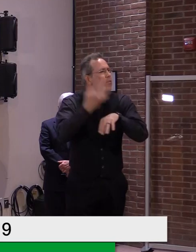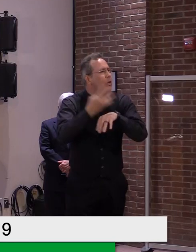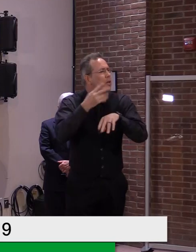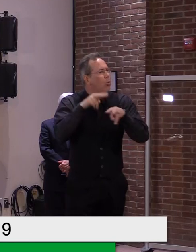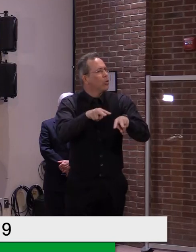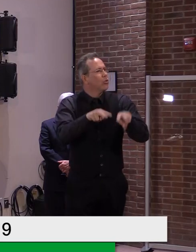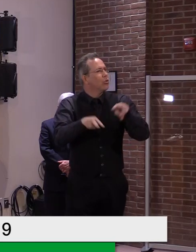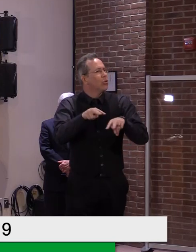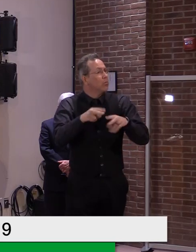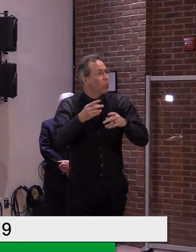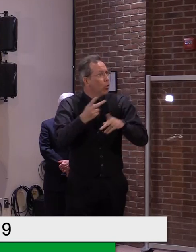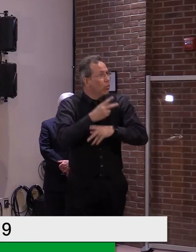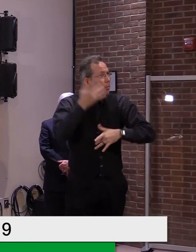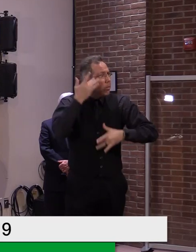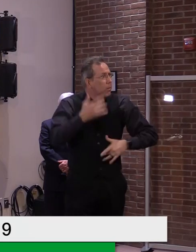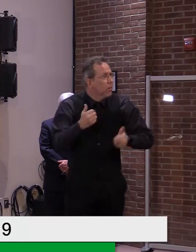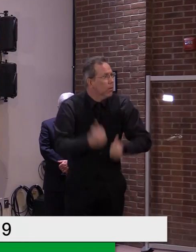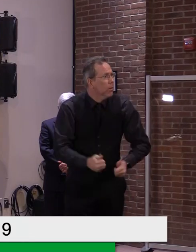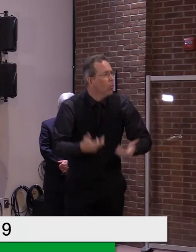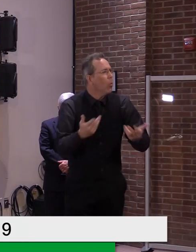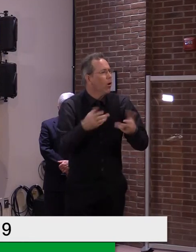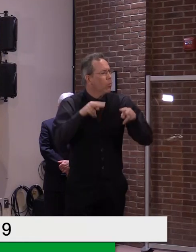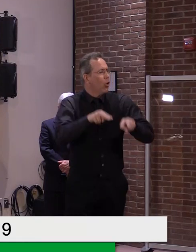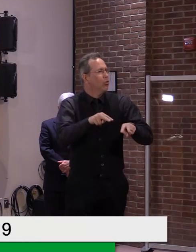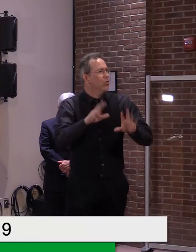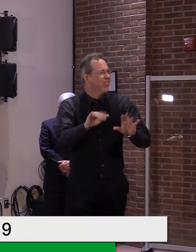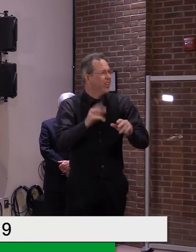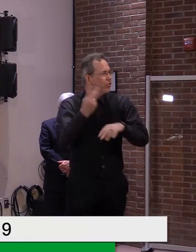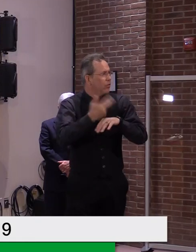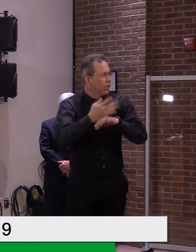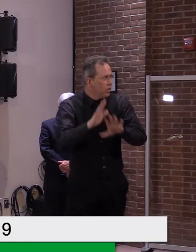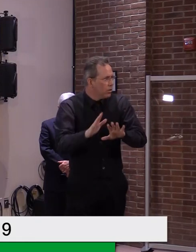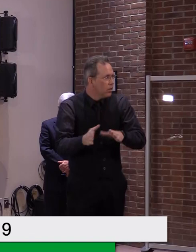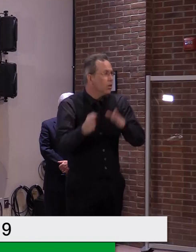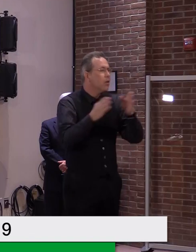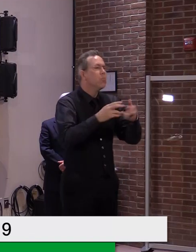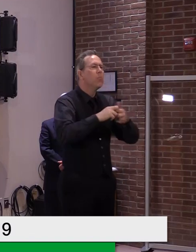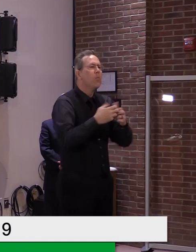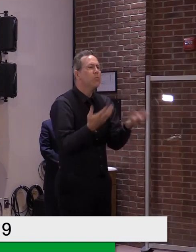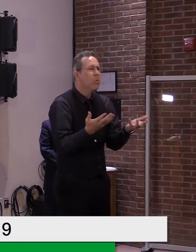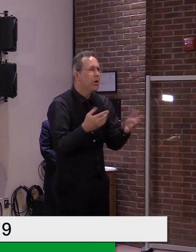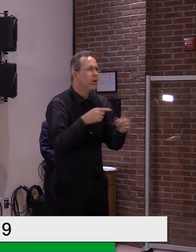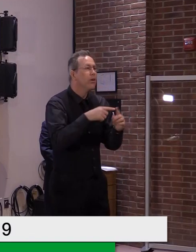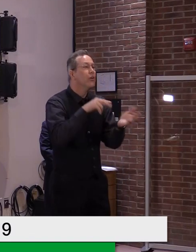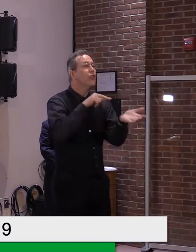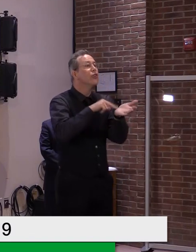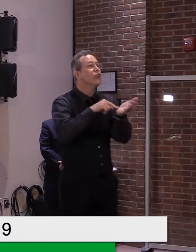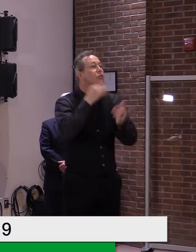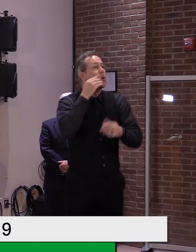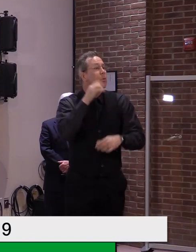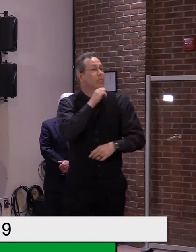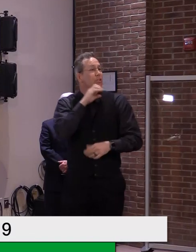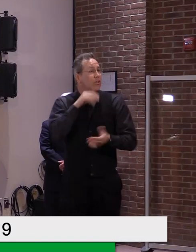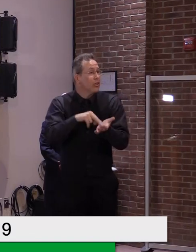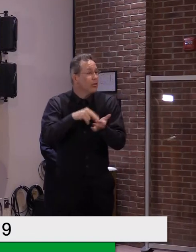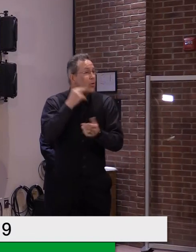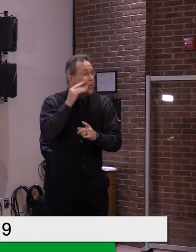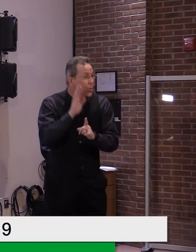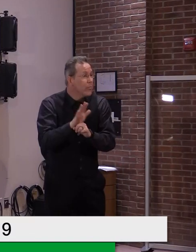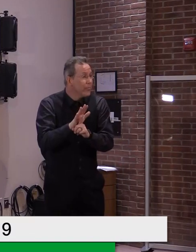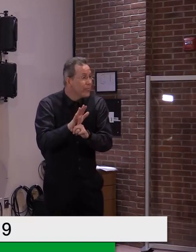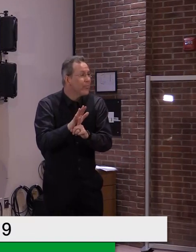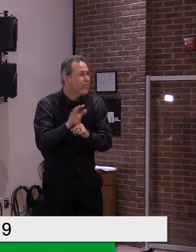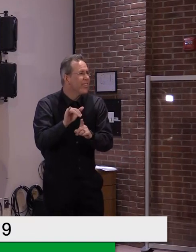problem, we do facilitate getting very rapid turnaround on those results for management of an active